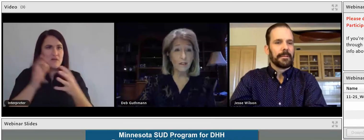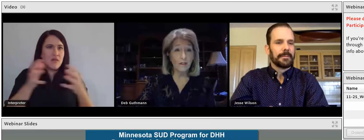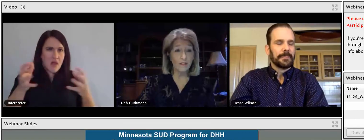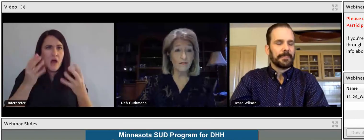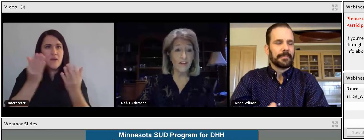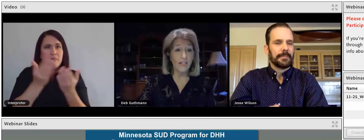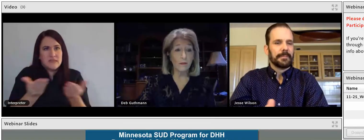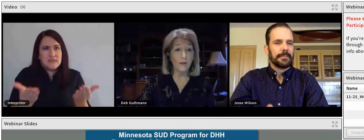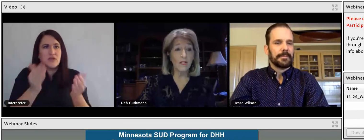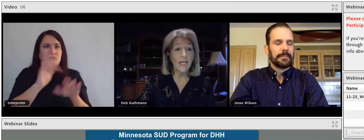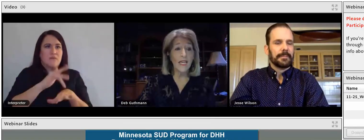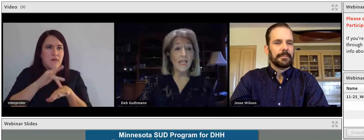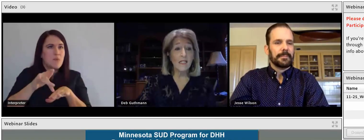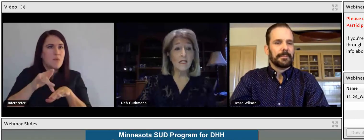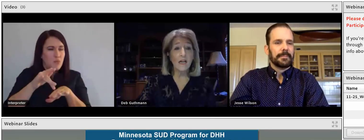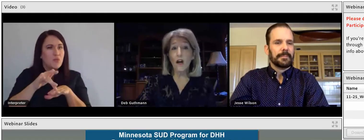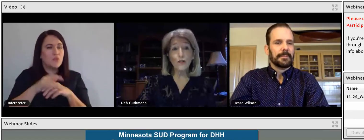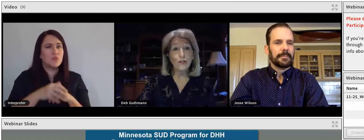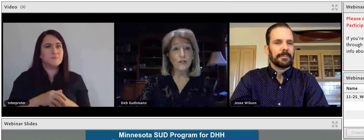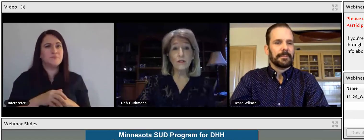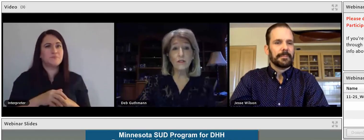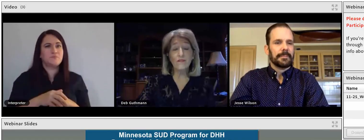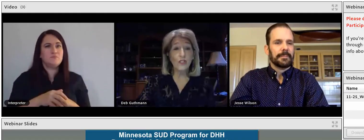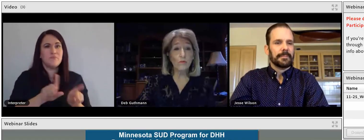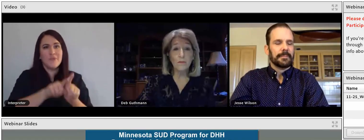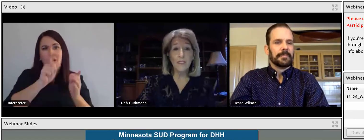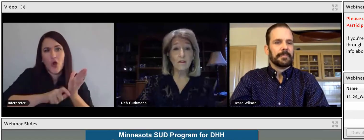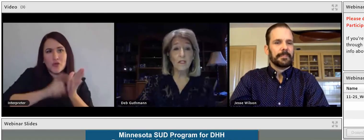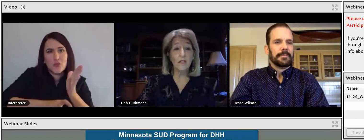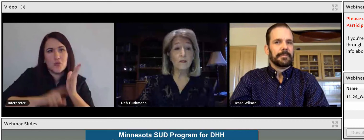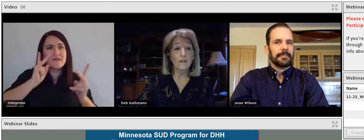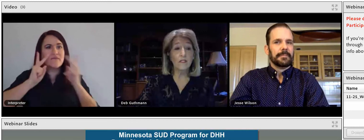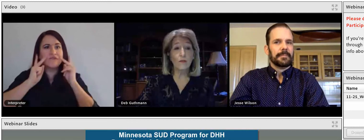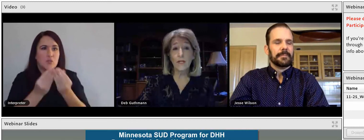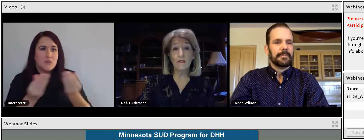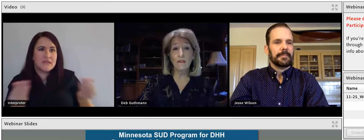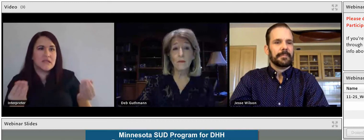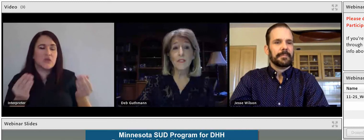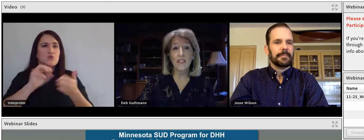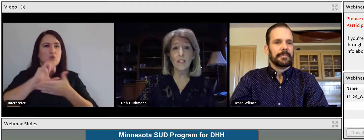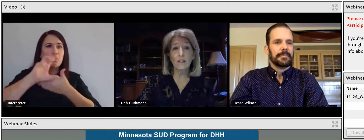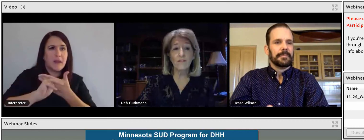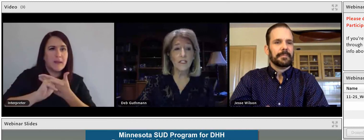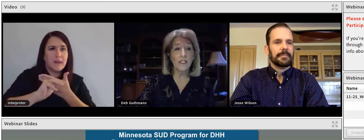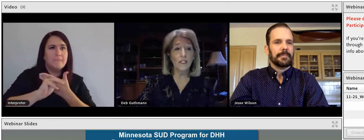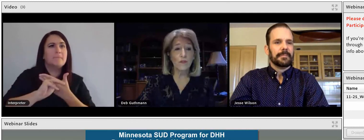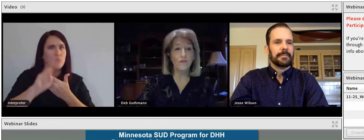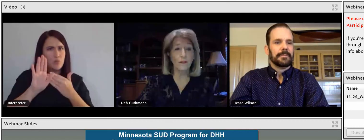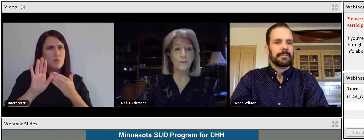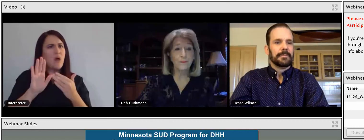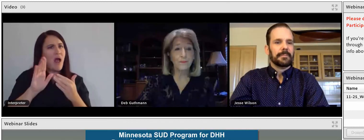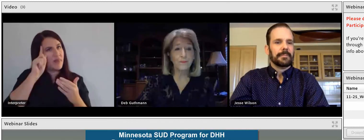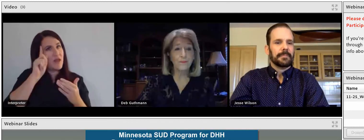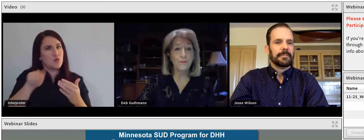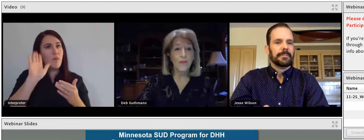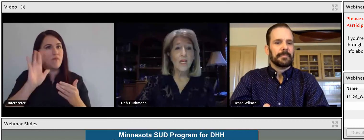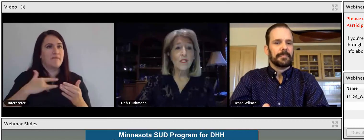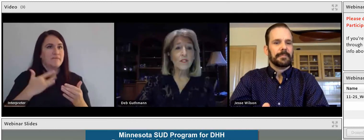there's a lot of materials available and articles, visual materials, curriculums. I think you'll find it